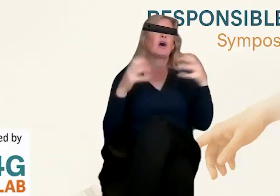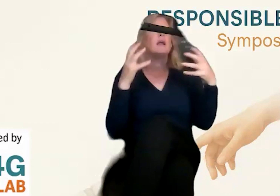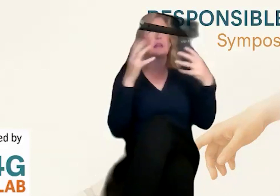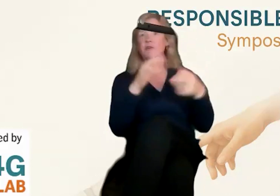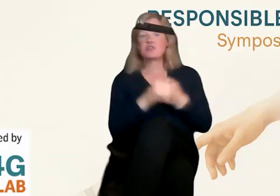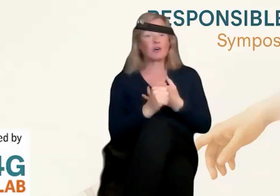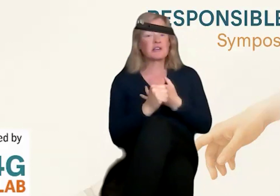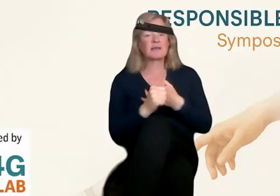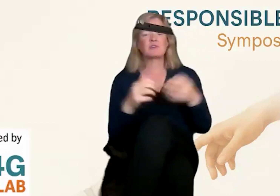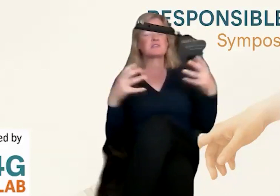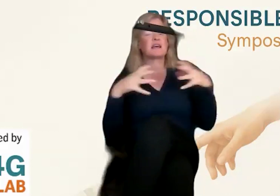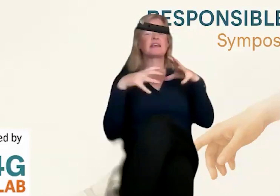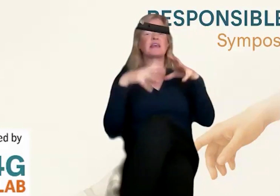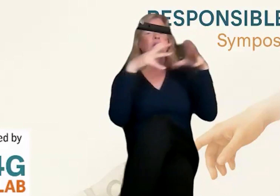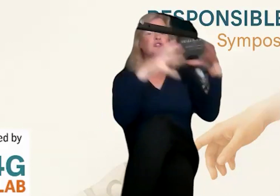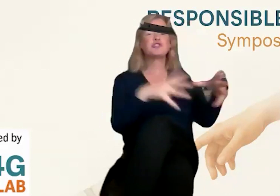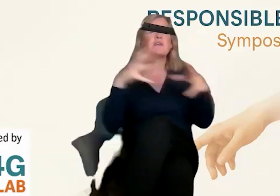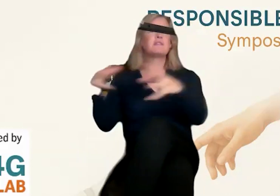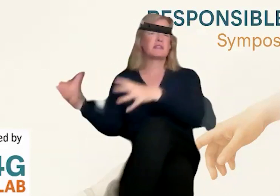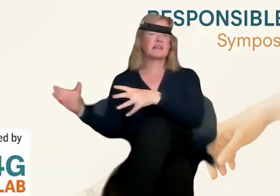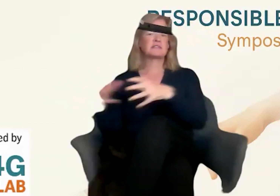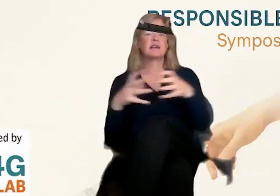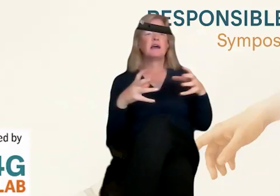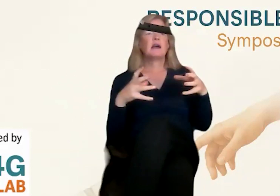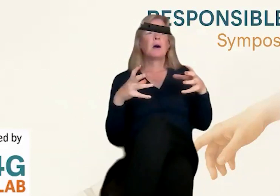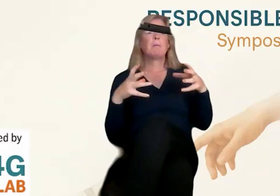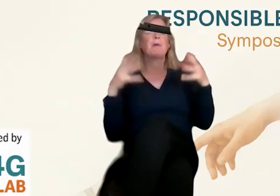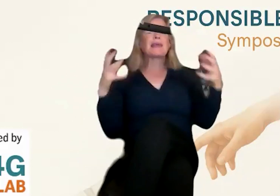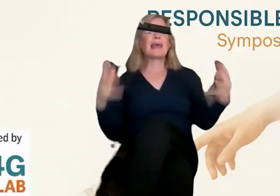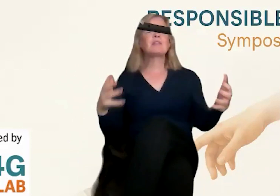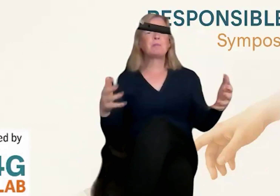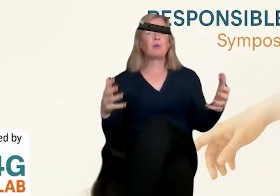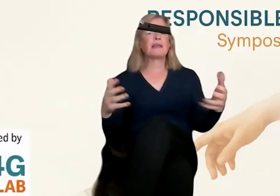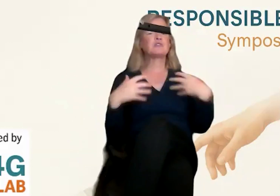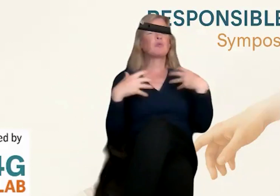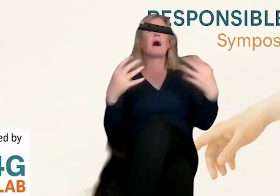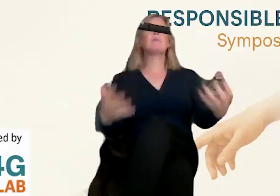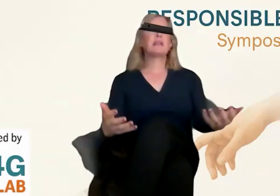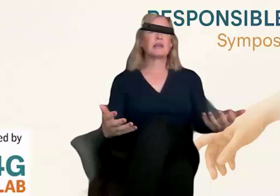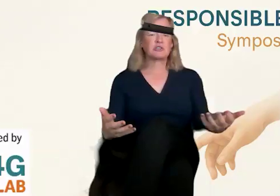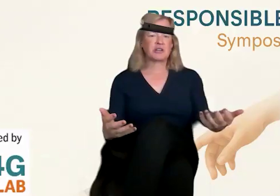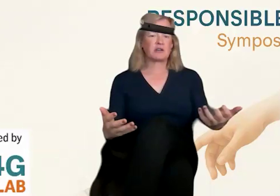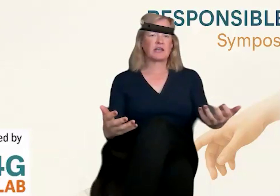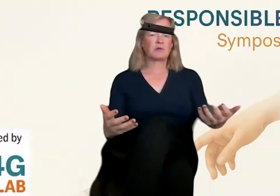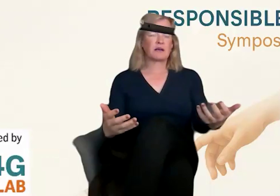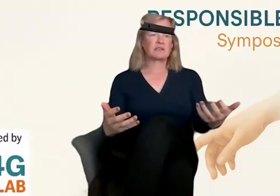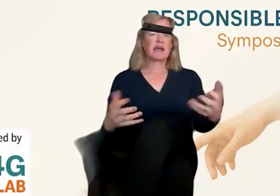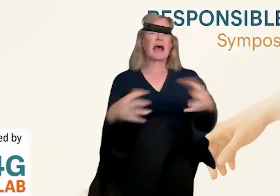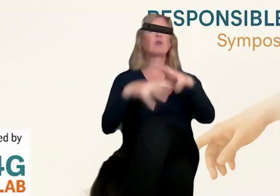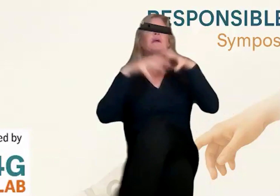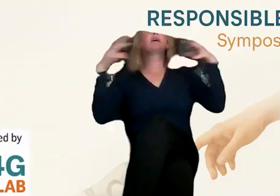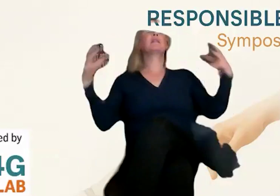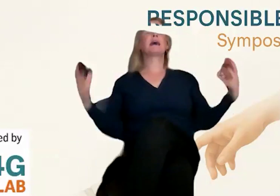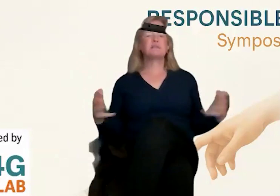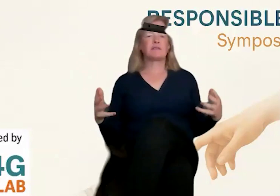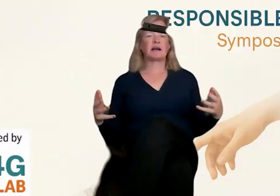disease, another is Alzheimer's, shift these. But again, the point is, why would anyone share data with us?